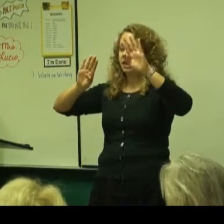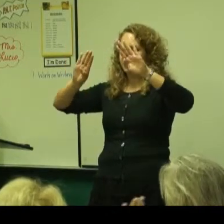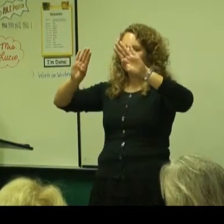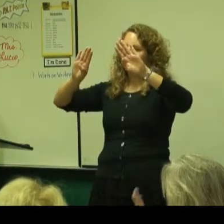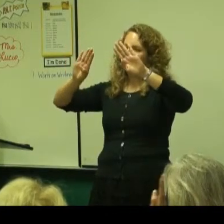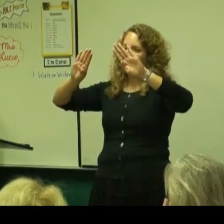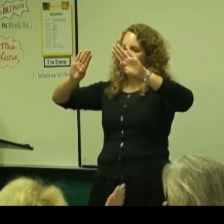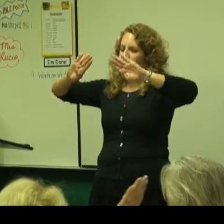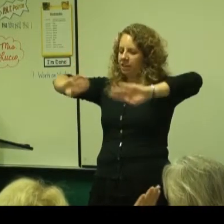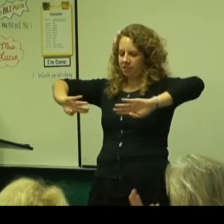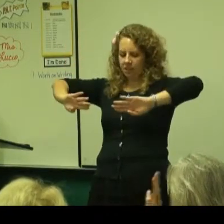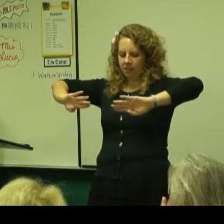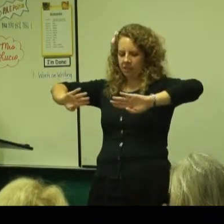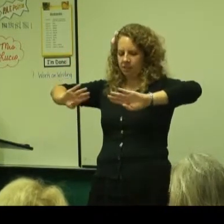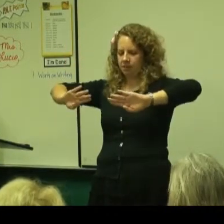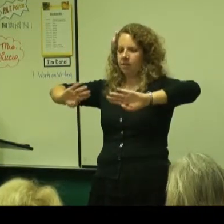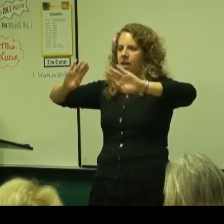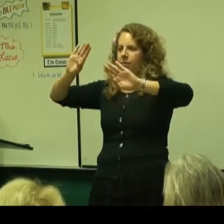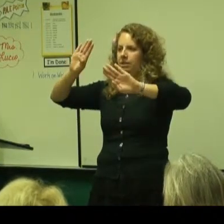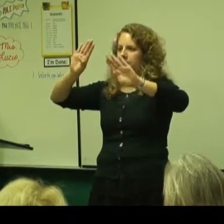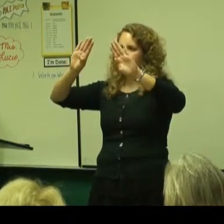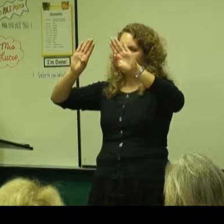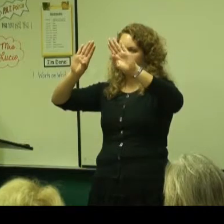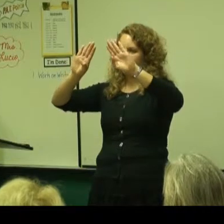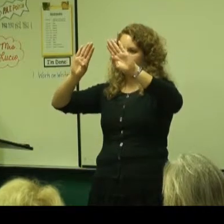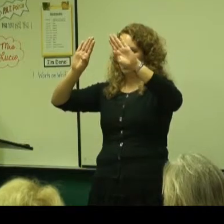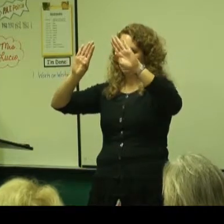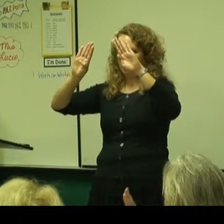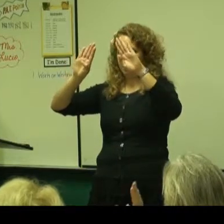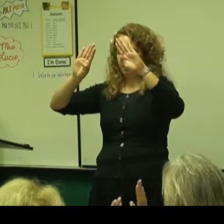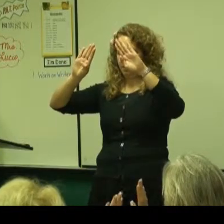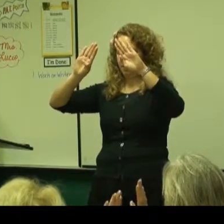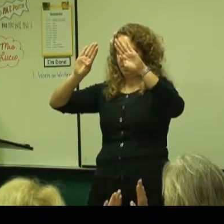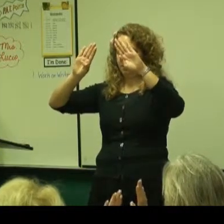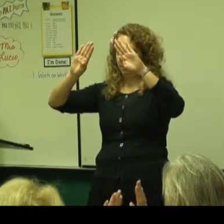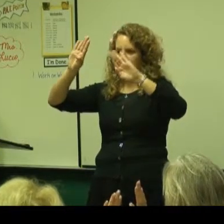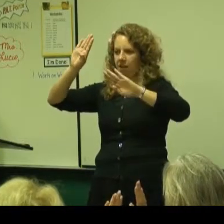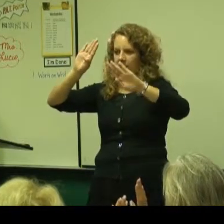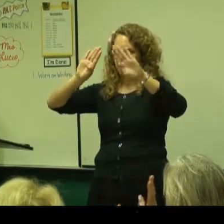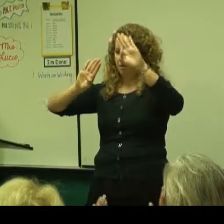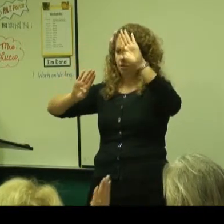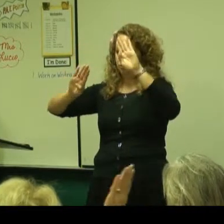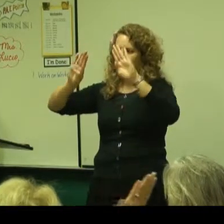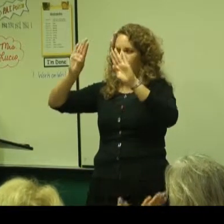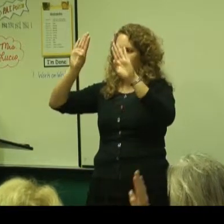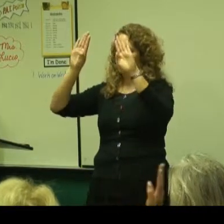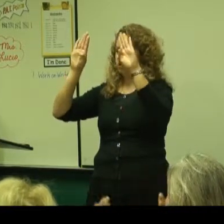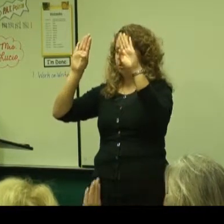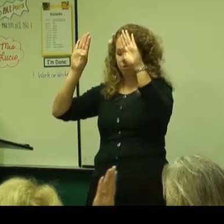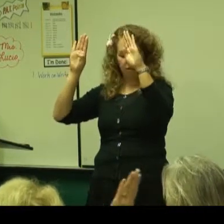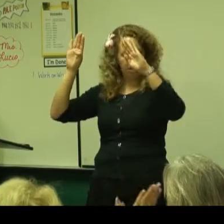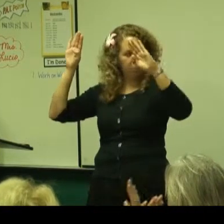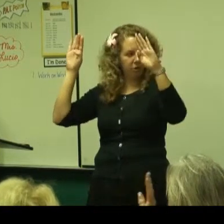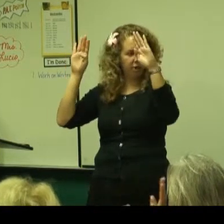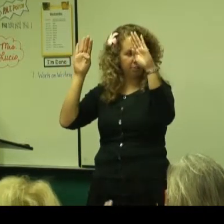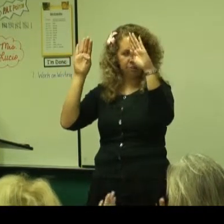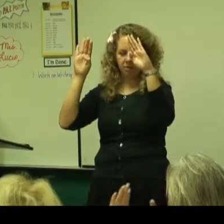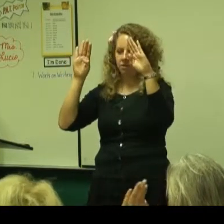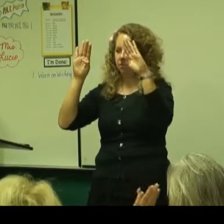it's a little bit turned in. It's not like sideways. It's kind of like at an angle like that. So trouble. So kind of pull your elbows in just a